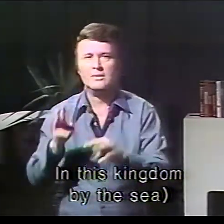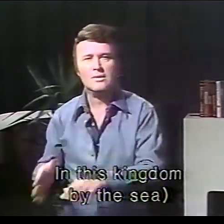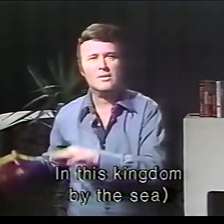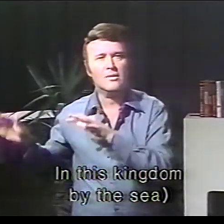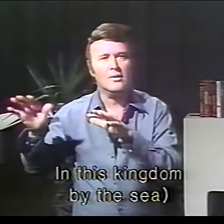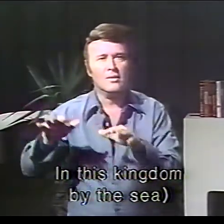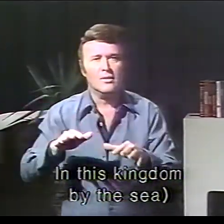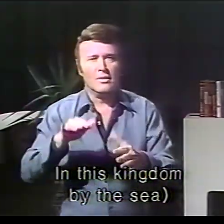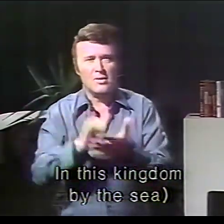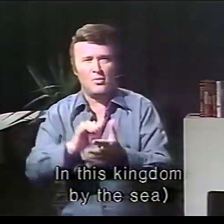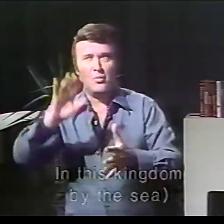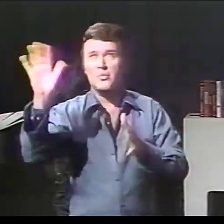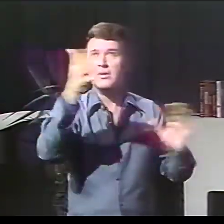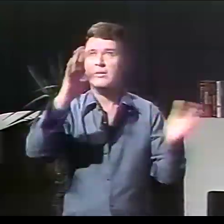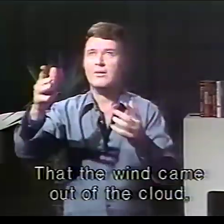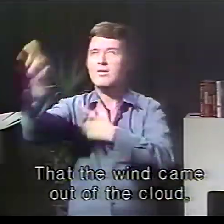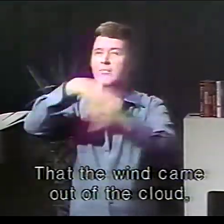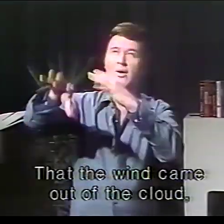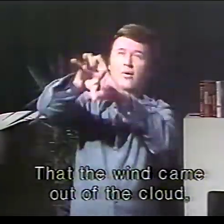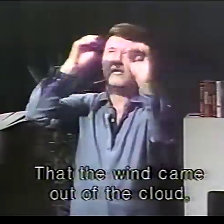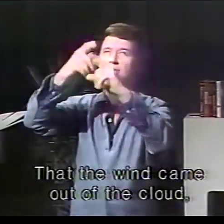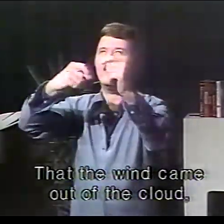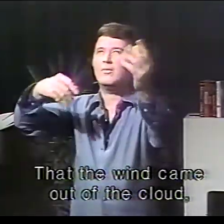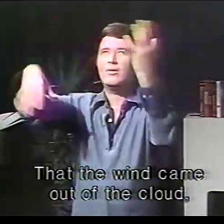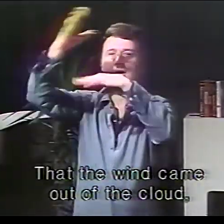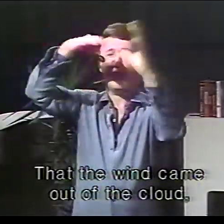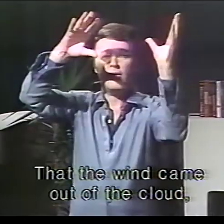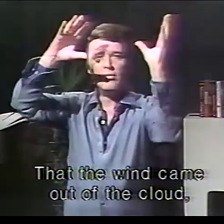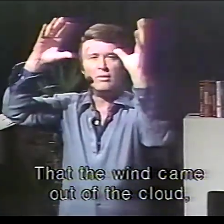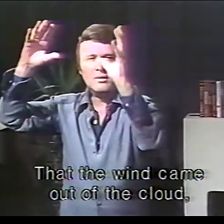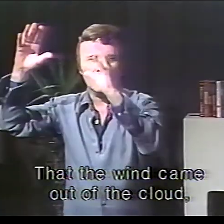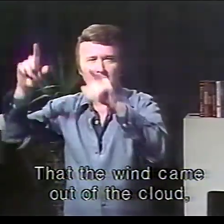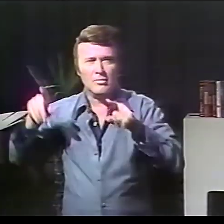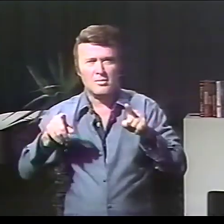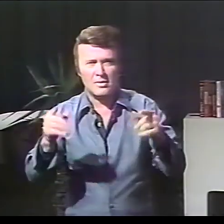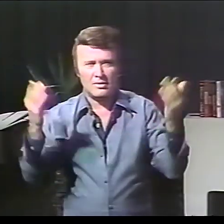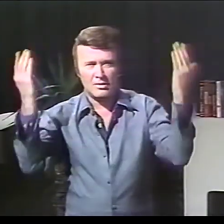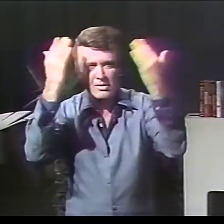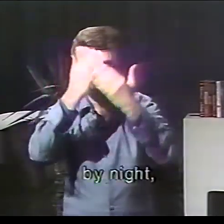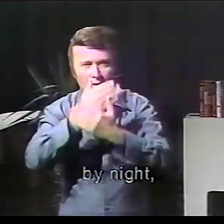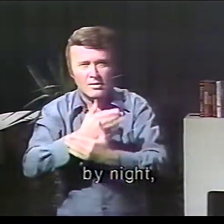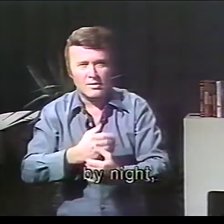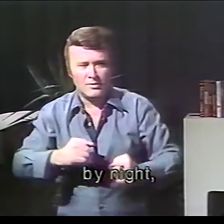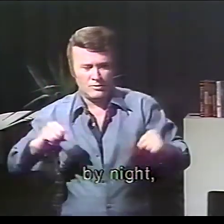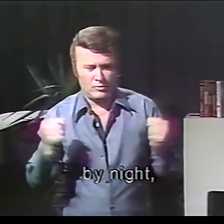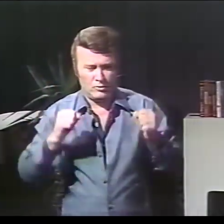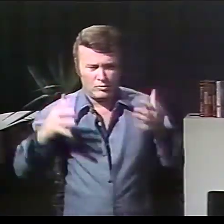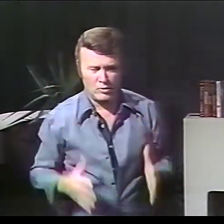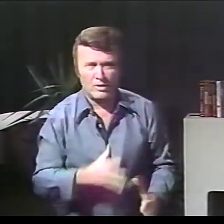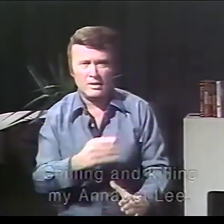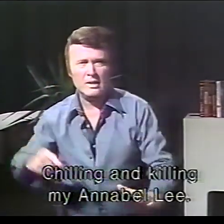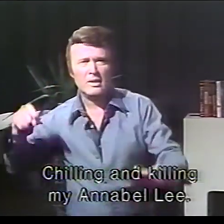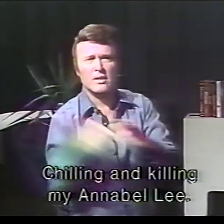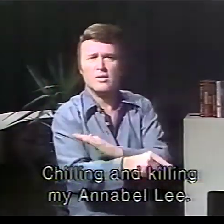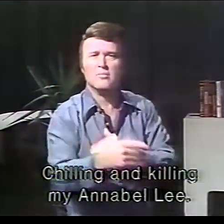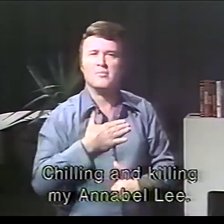sea, that the wind came out of the cloud by night, chilling and killing